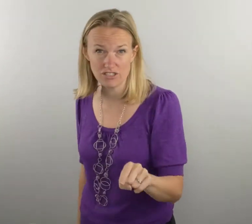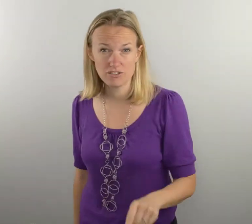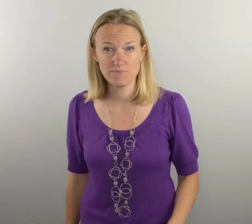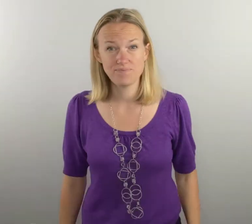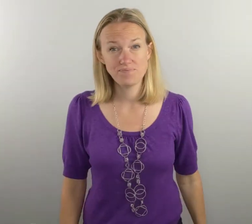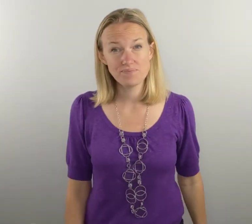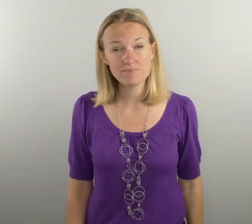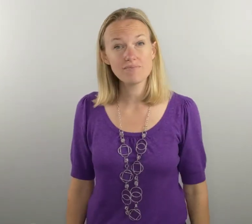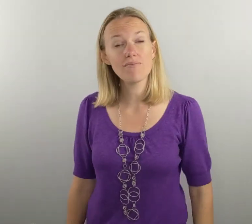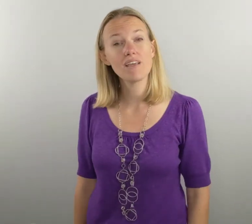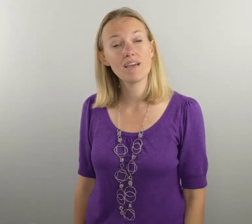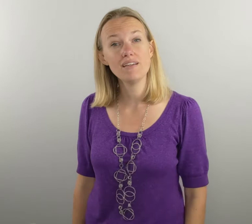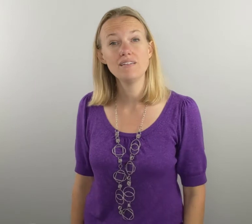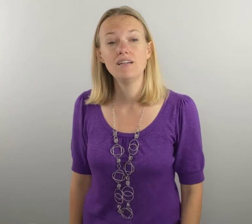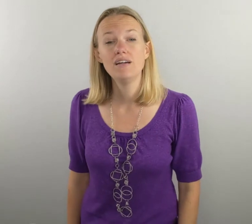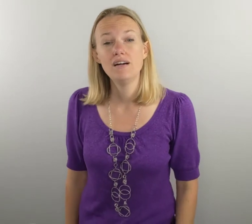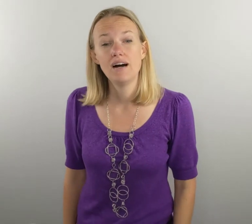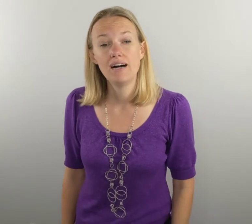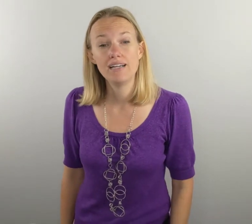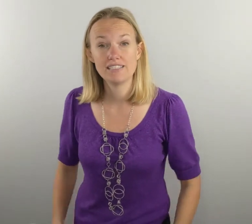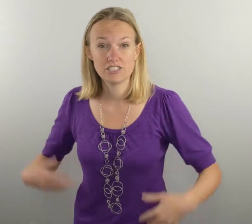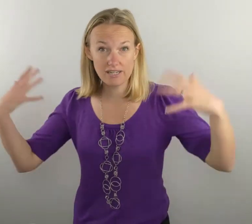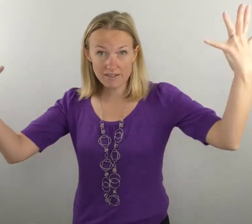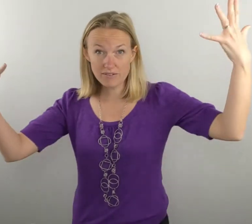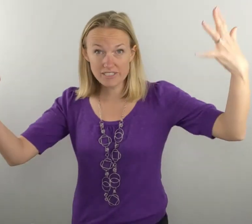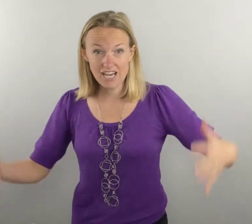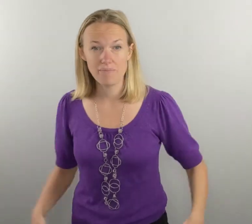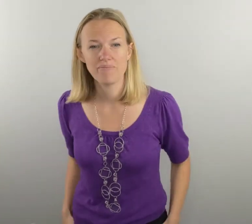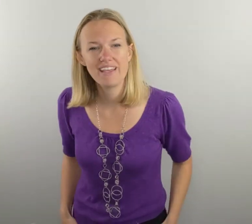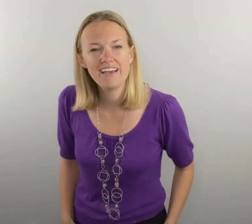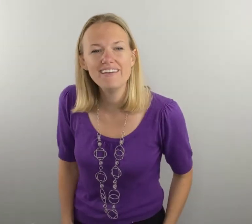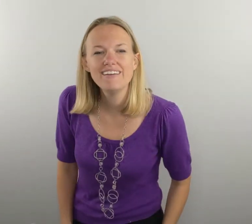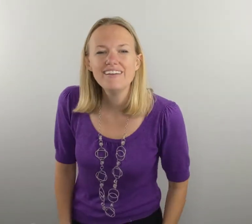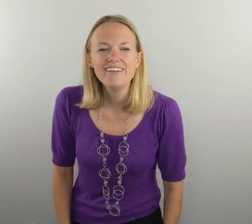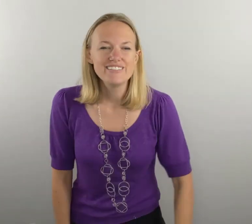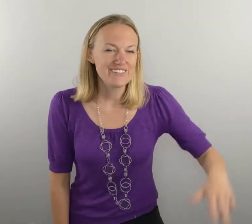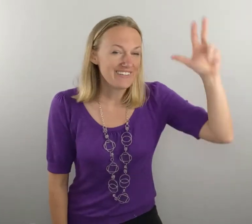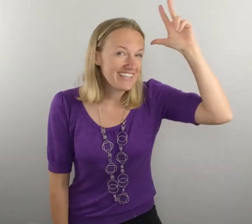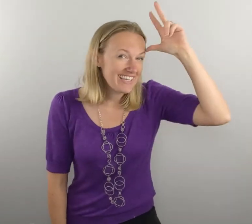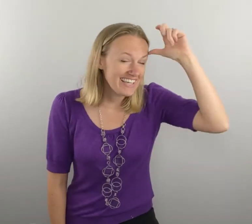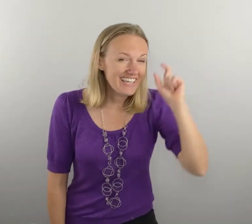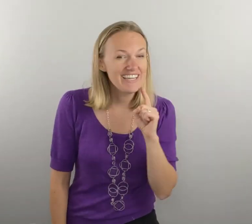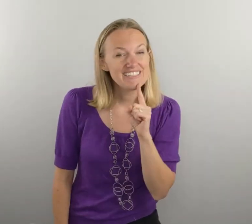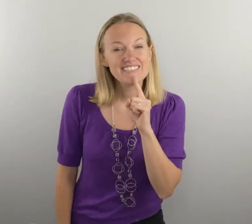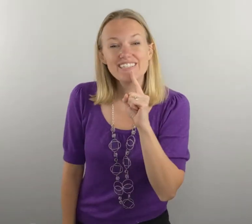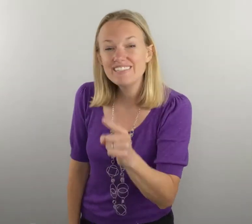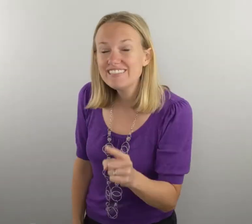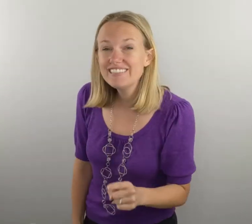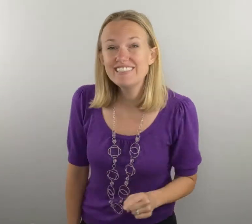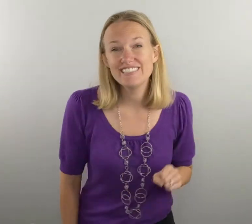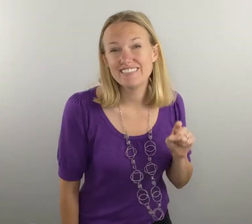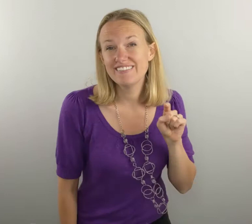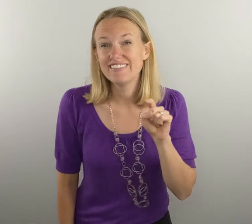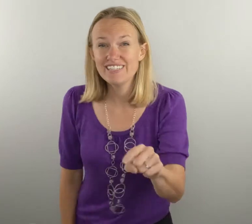you. Okay? Let's try that from the top, okay? So he told you you